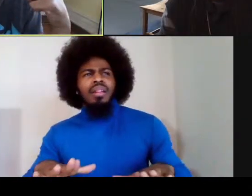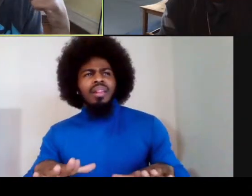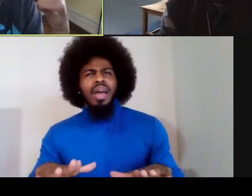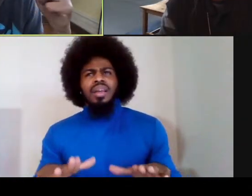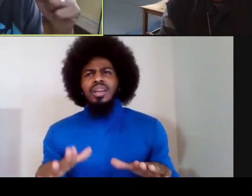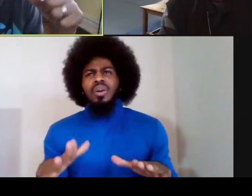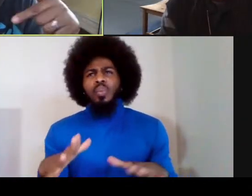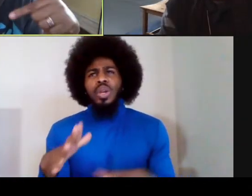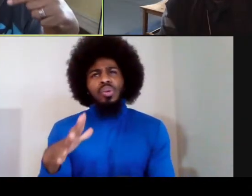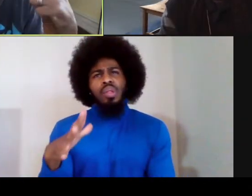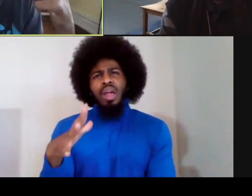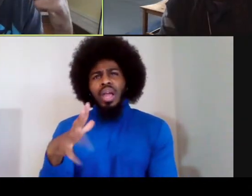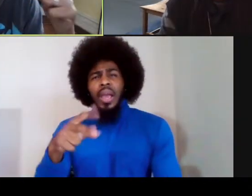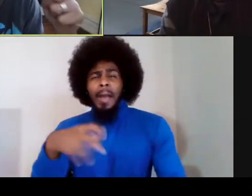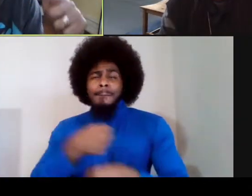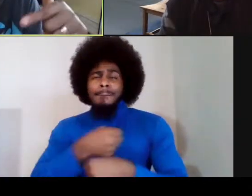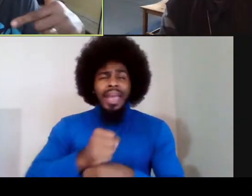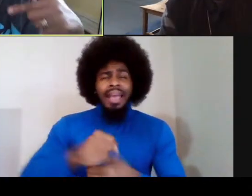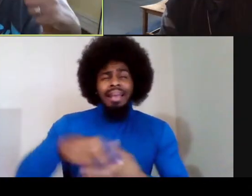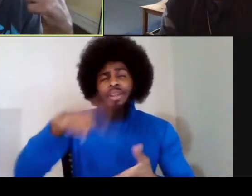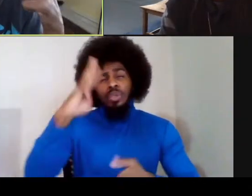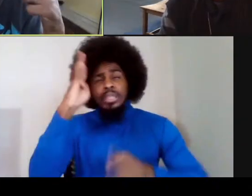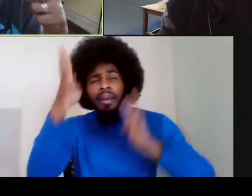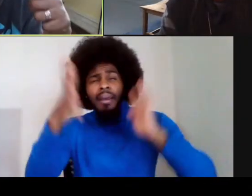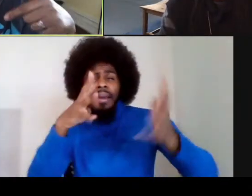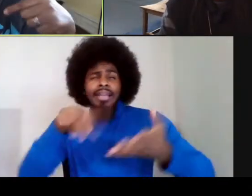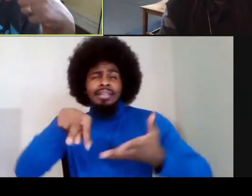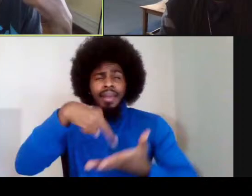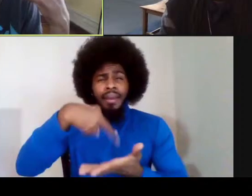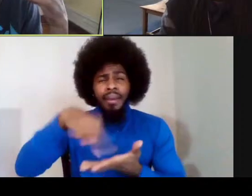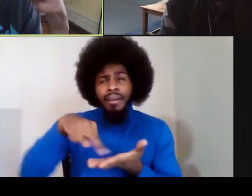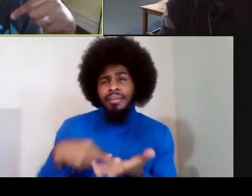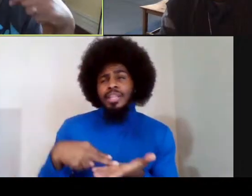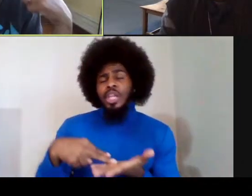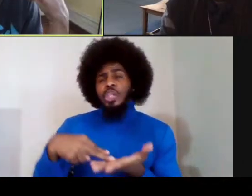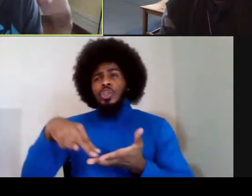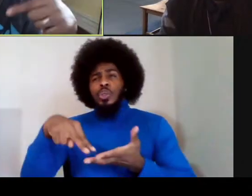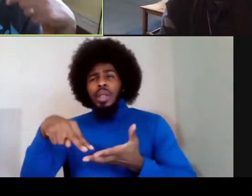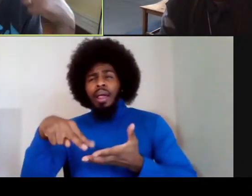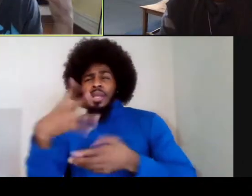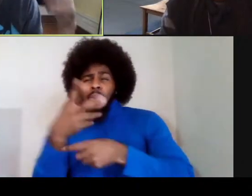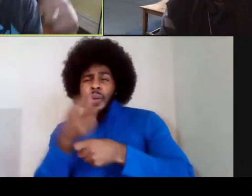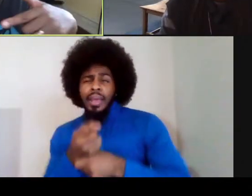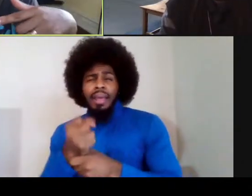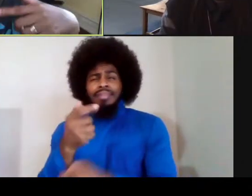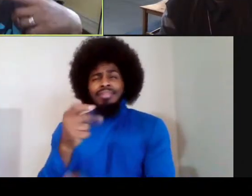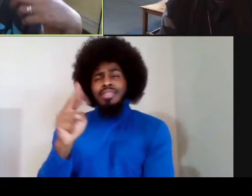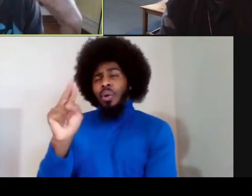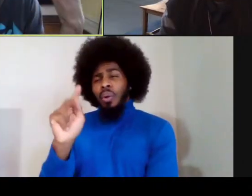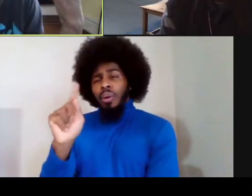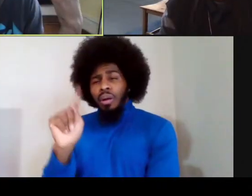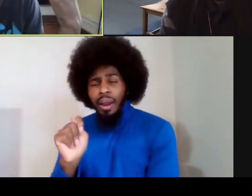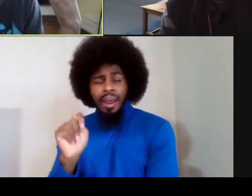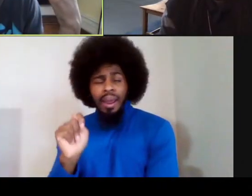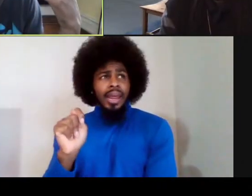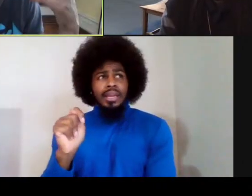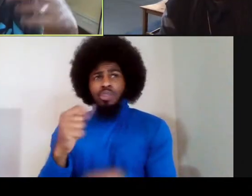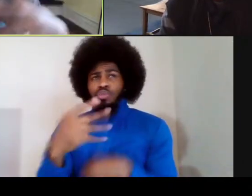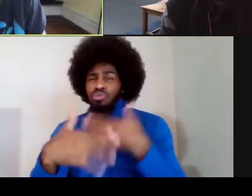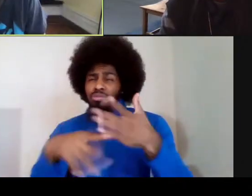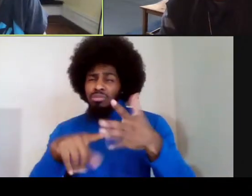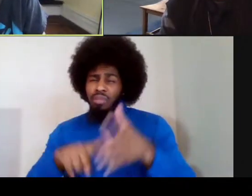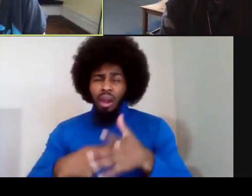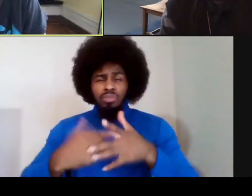when we get the fellowship, we get the grant, and then we just get on this cycle of like make. But then, you